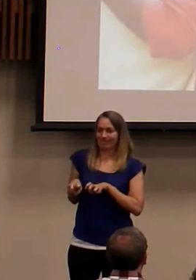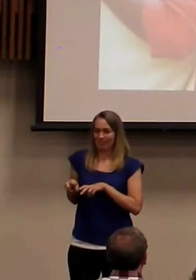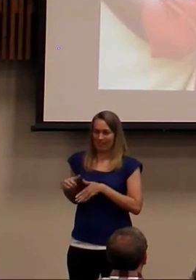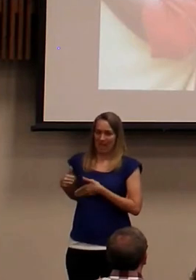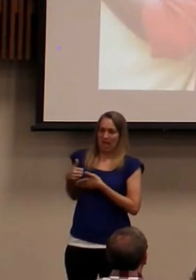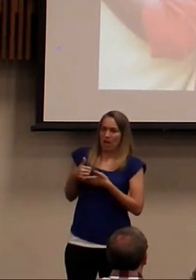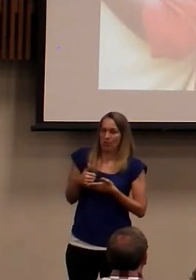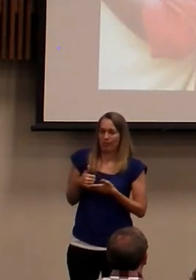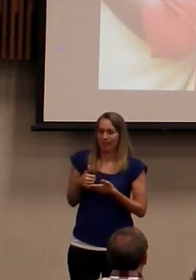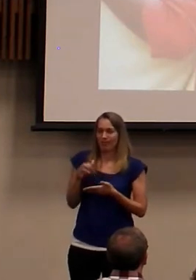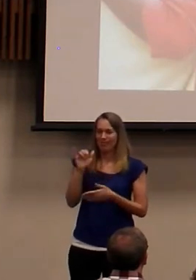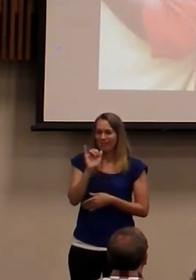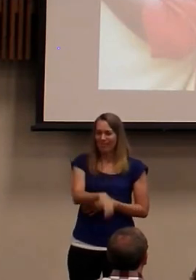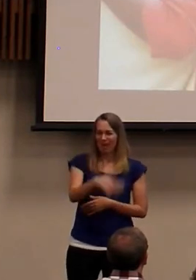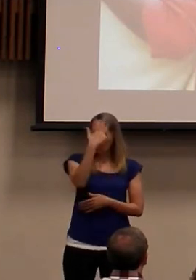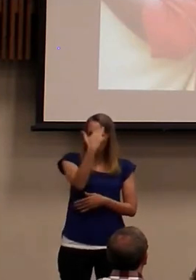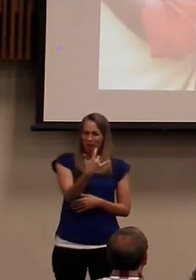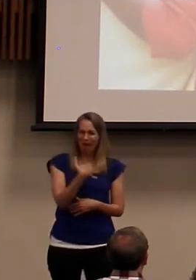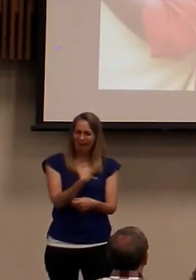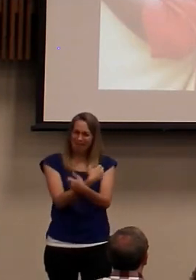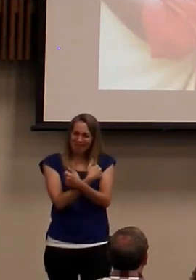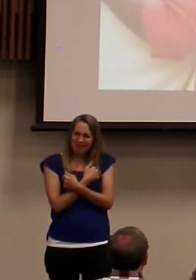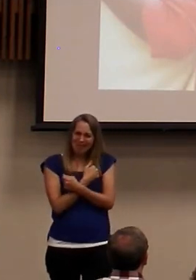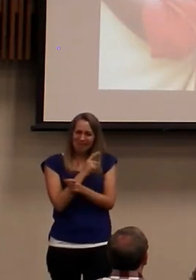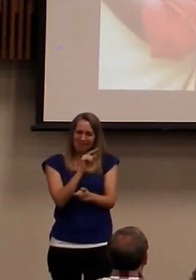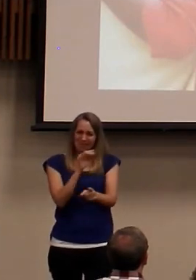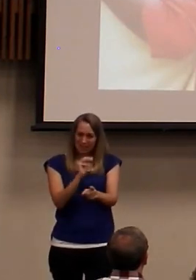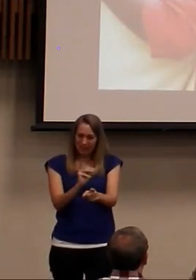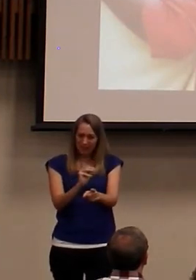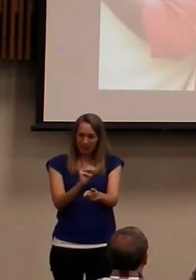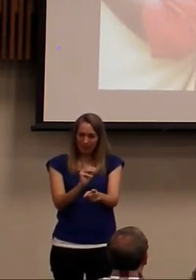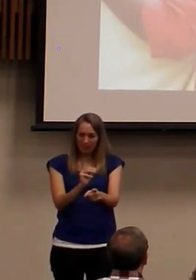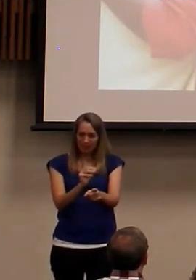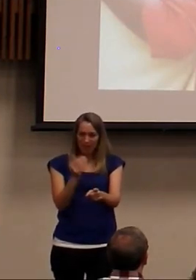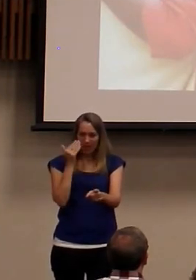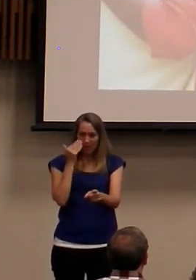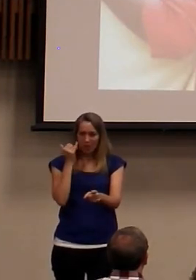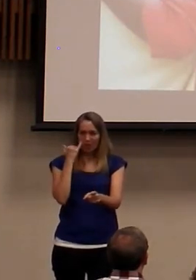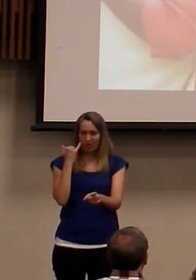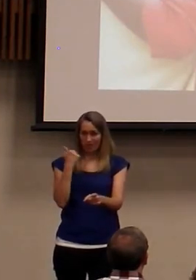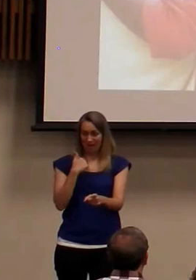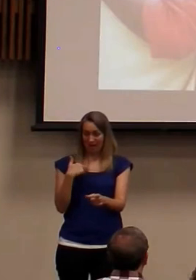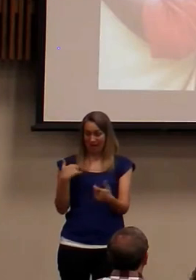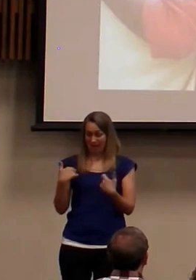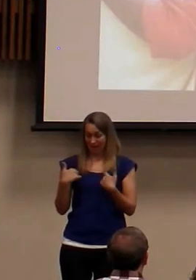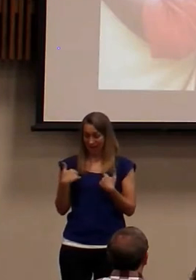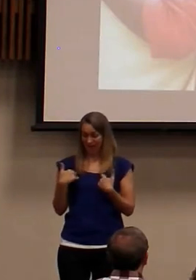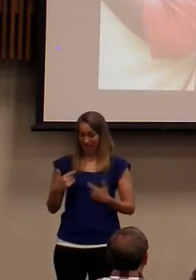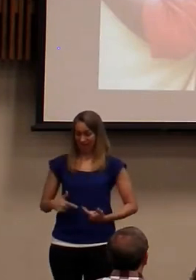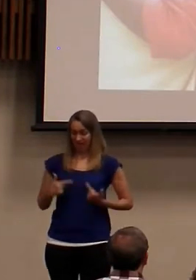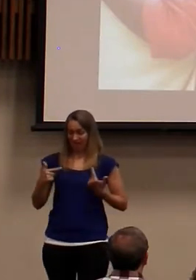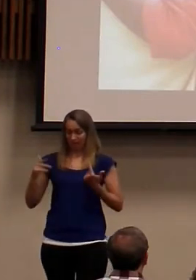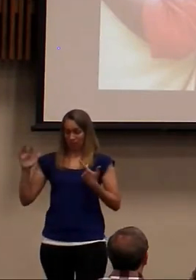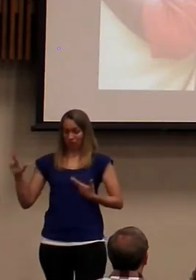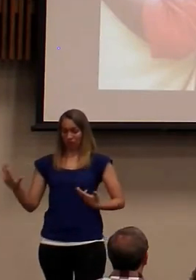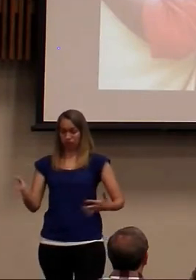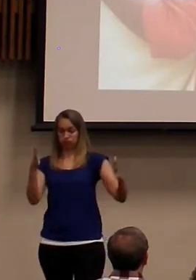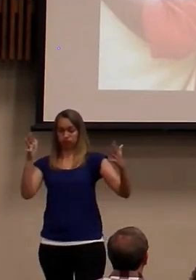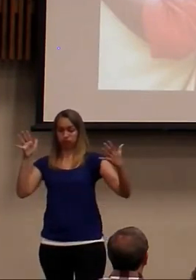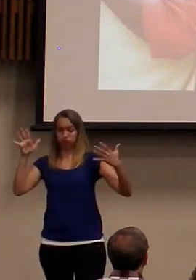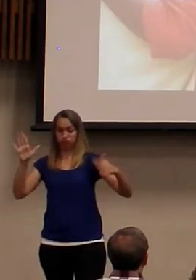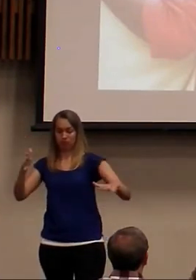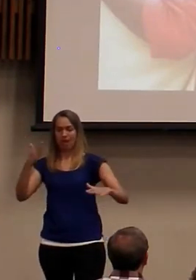much. I know that in the midst of my storm, I will hear wood slapping water. And Tim will come by in his